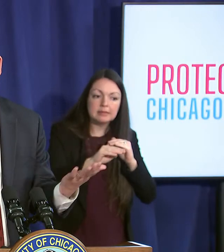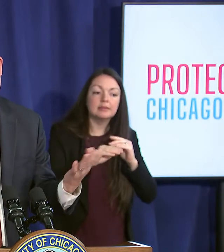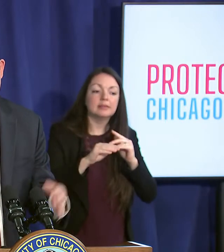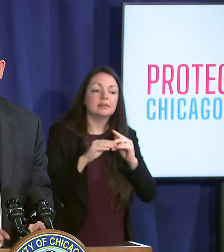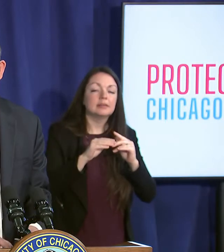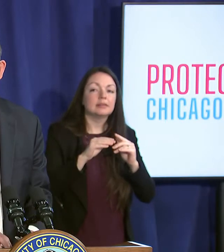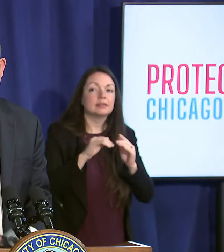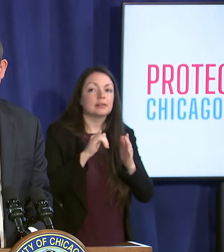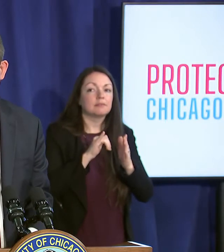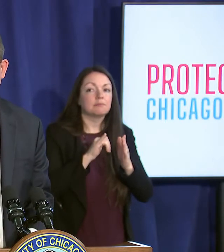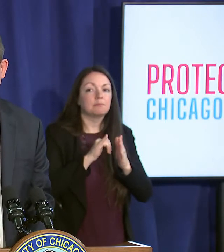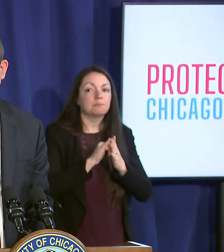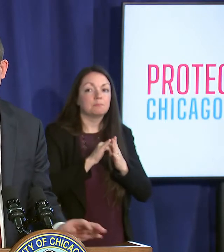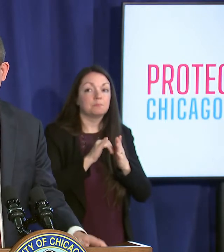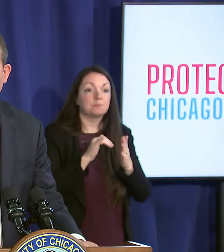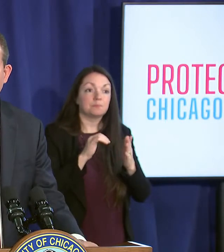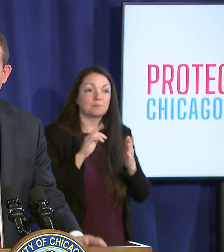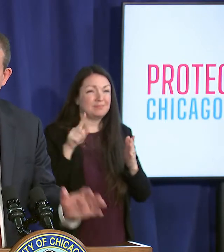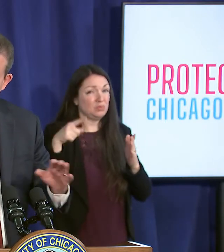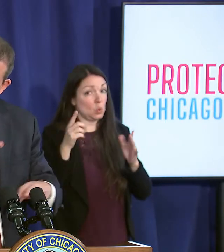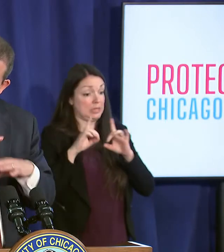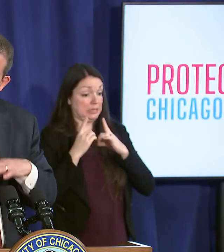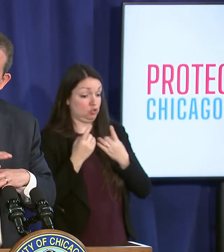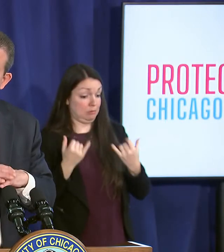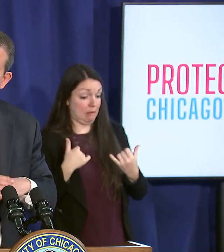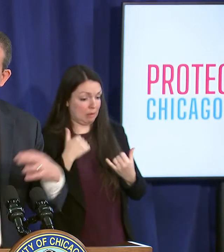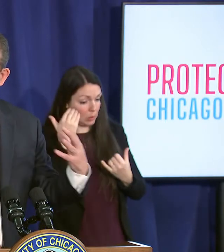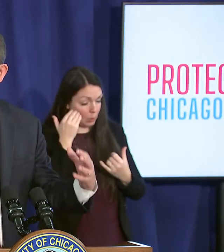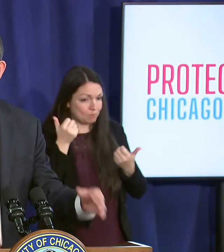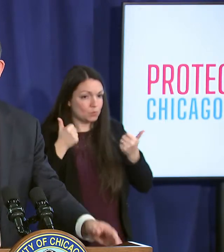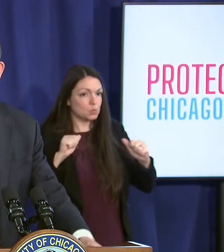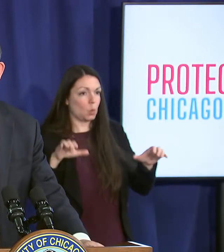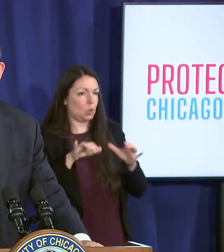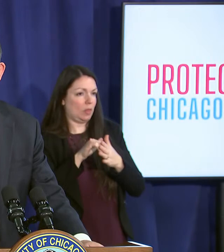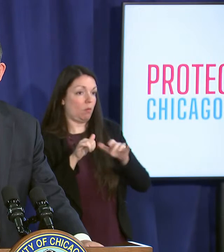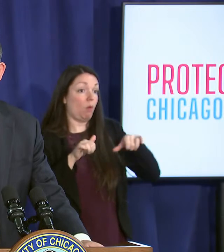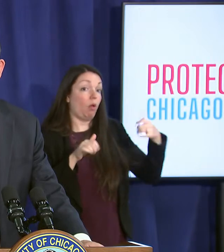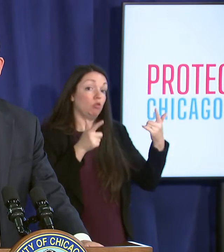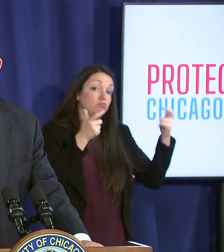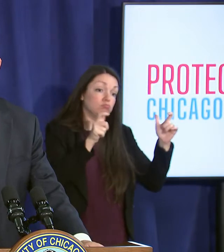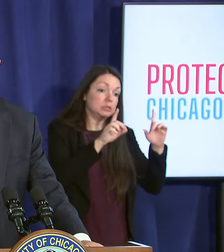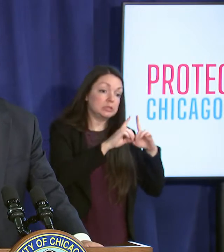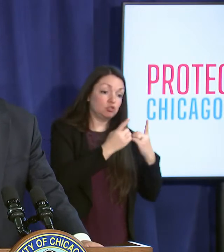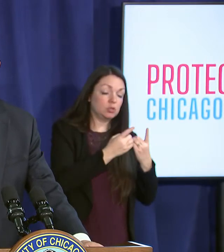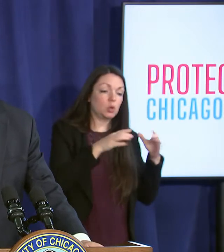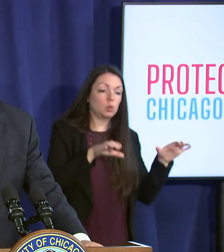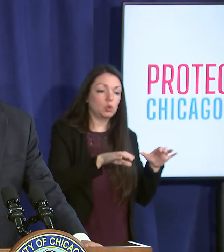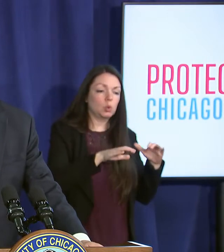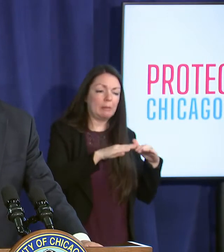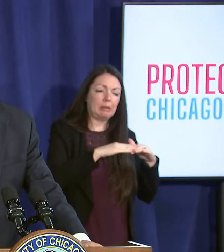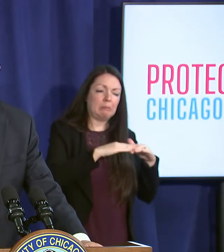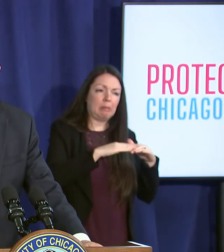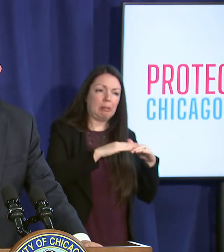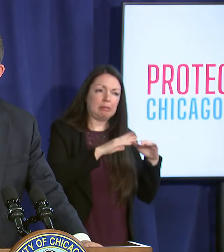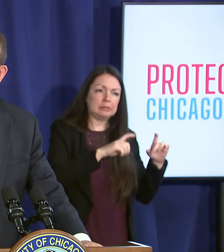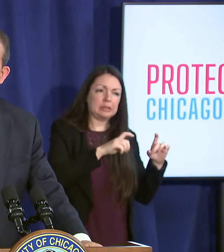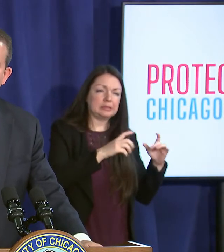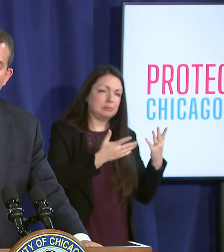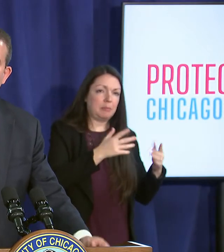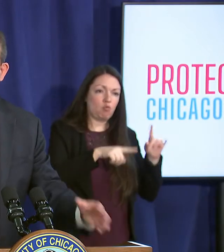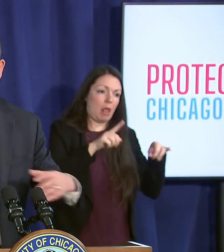But, we're the only district that I know of that's trying to do this. Other districts, large districts, they're either doing very minimal testing, like